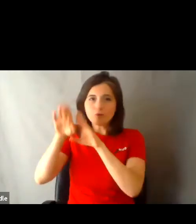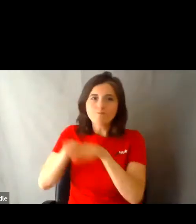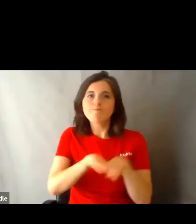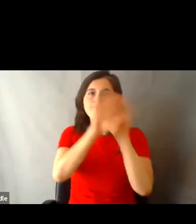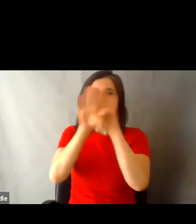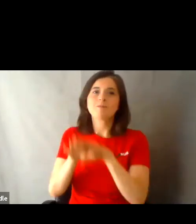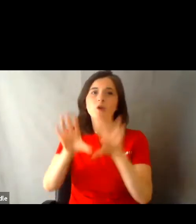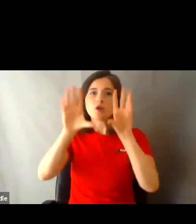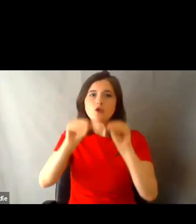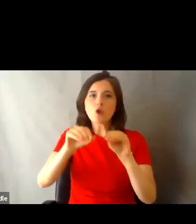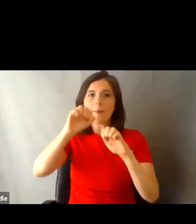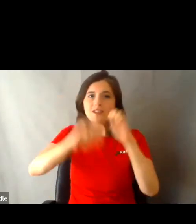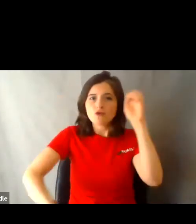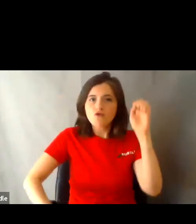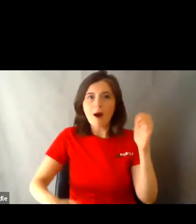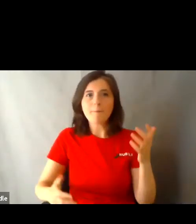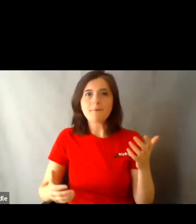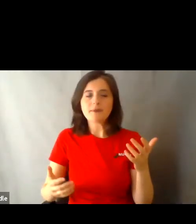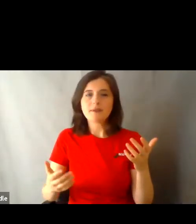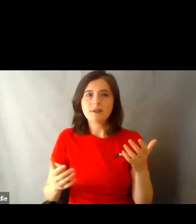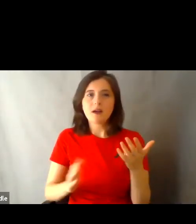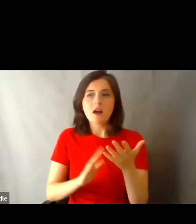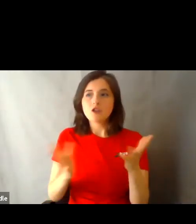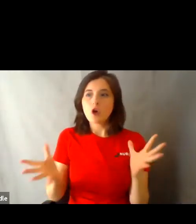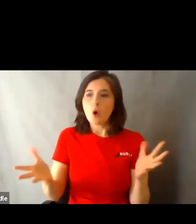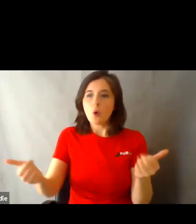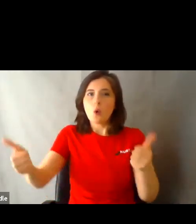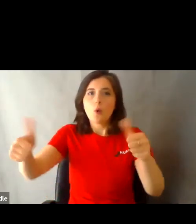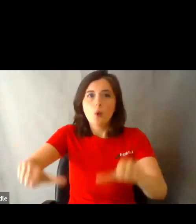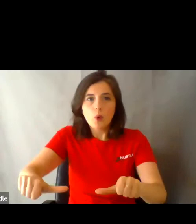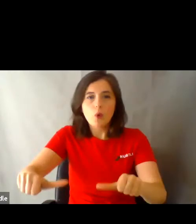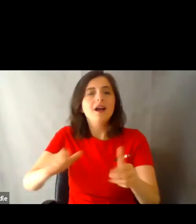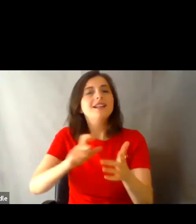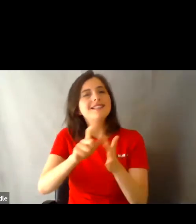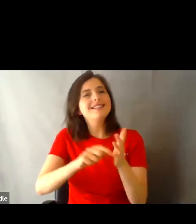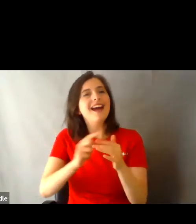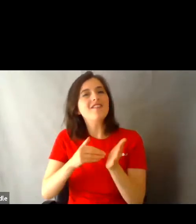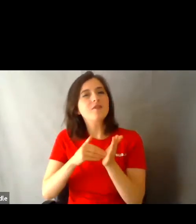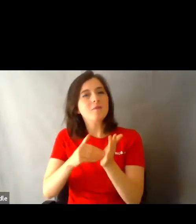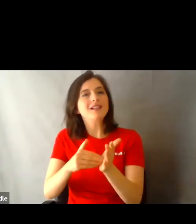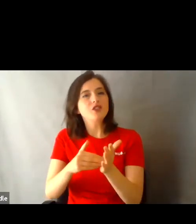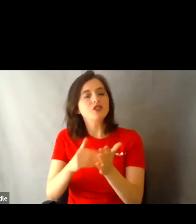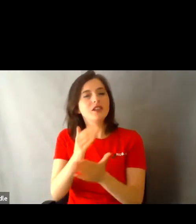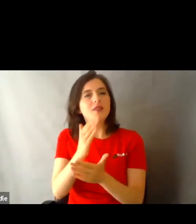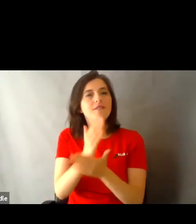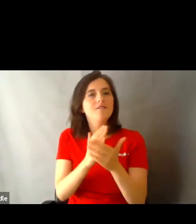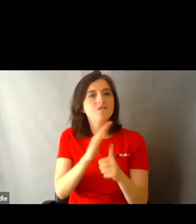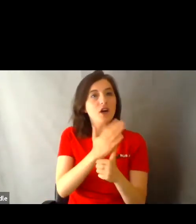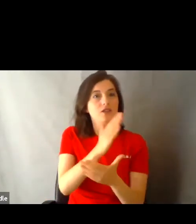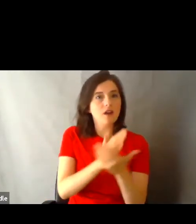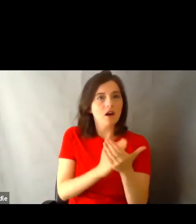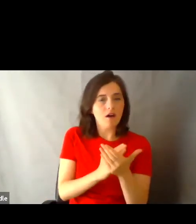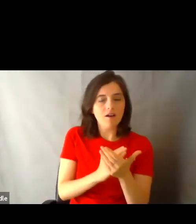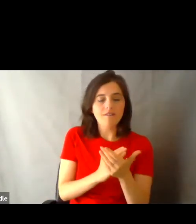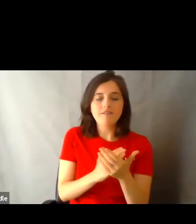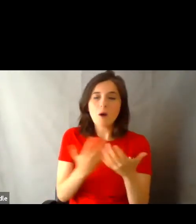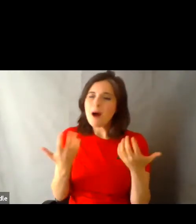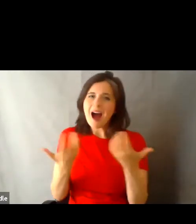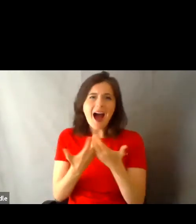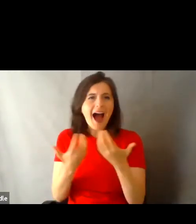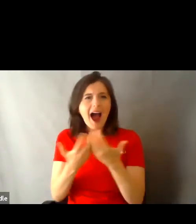sections of the movement, culminating with some of the stuff that Dave talked about in the first half. But how we got there was